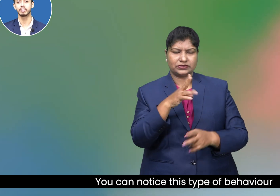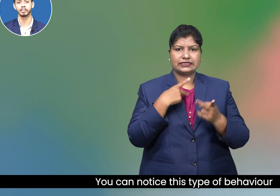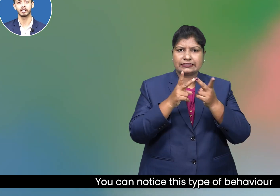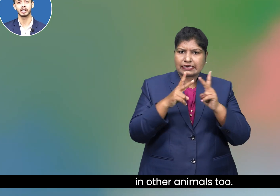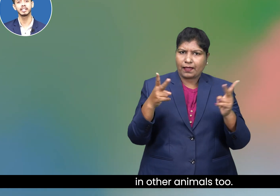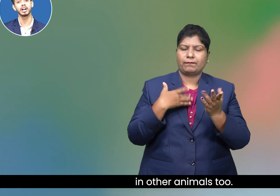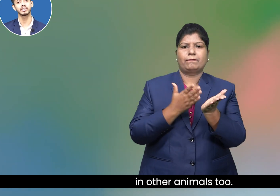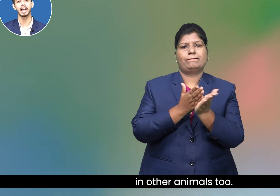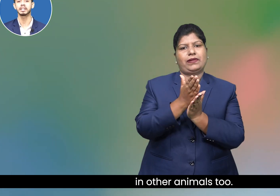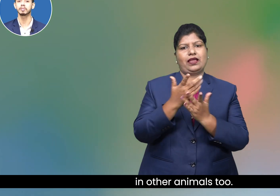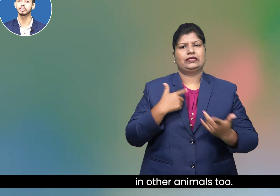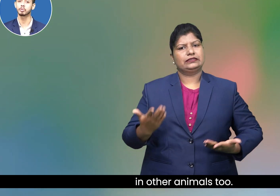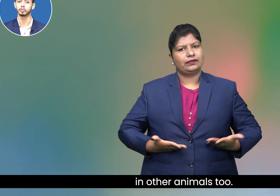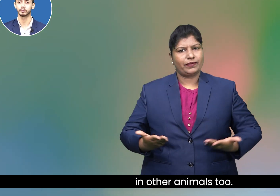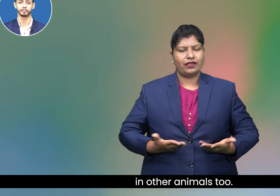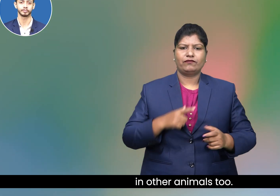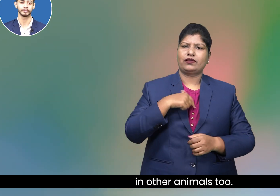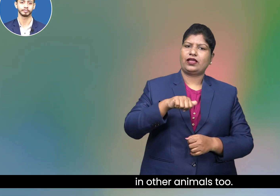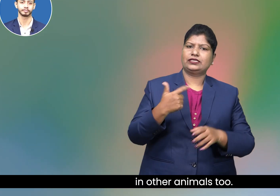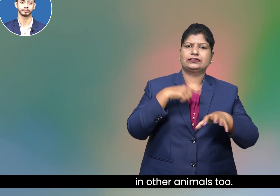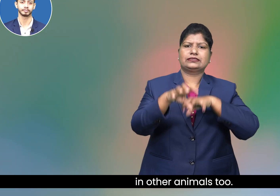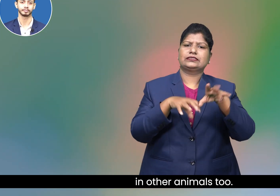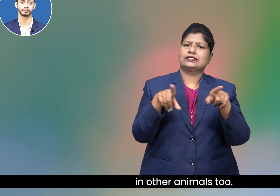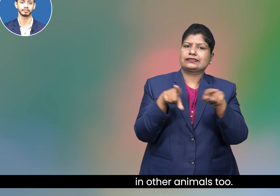of behavior in other animals too.